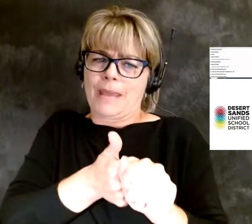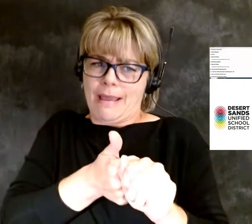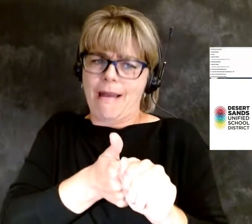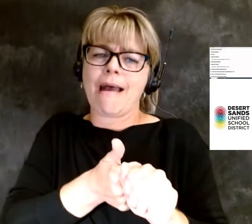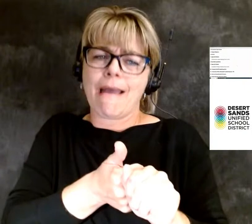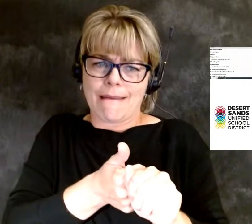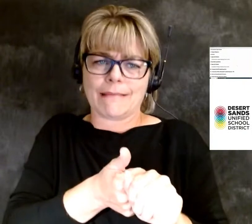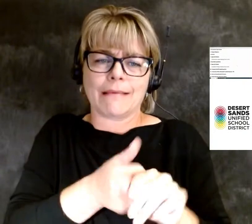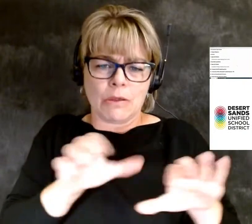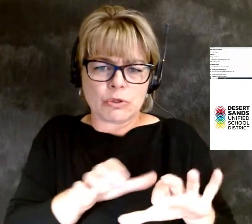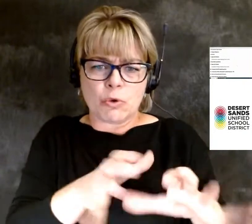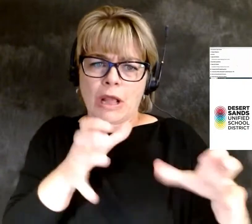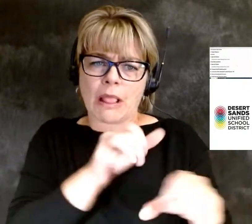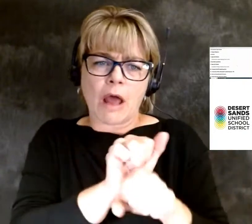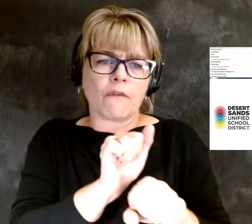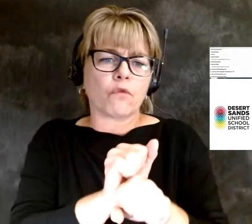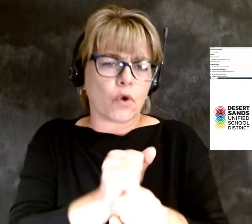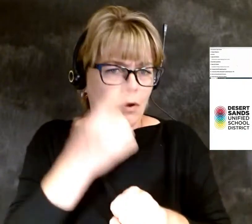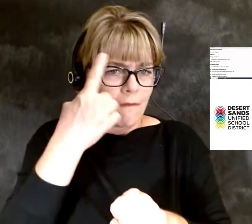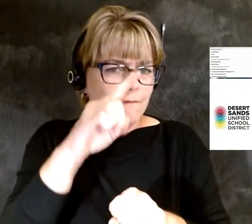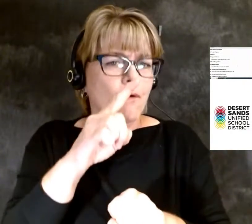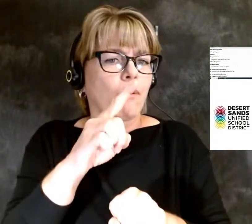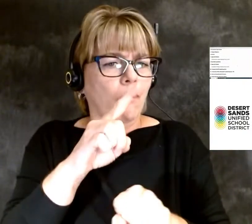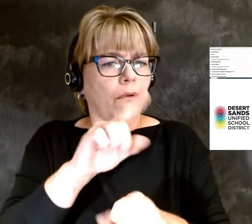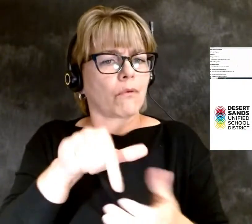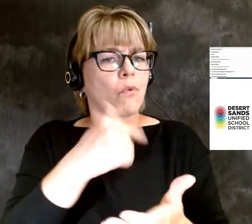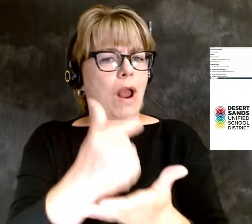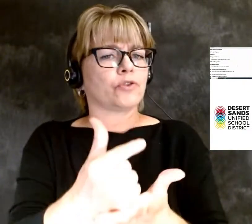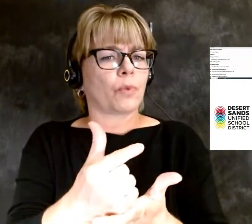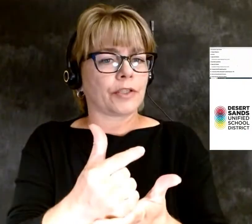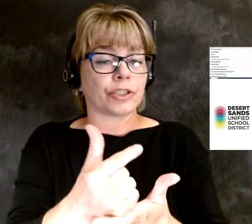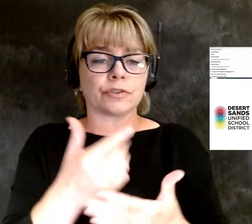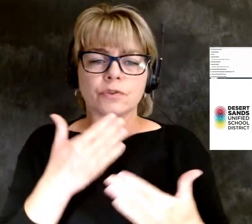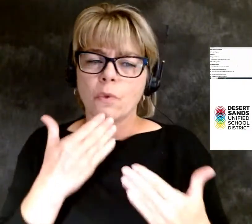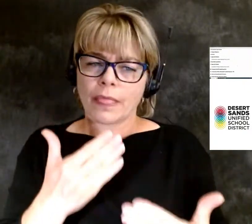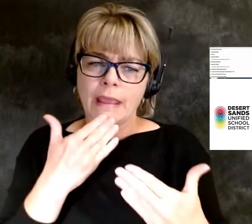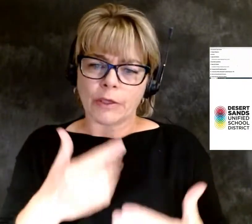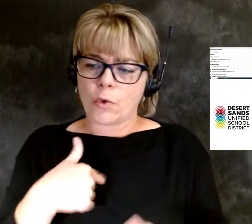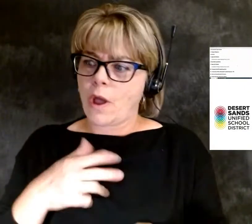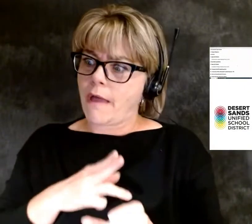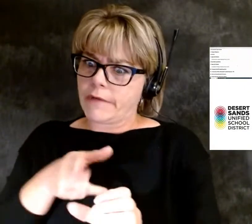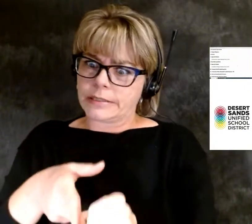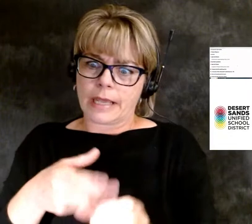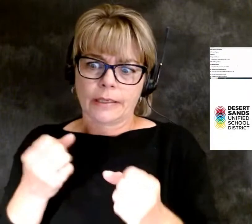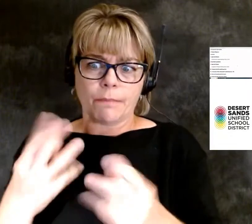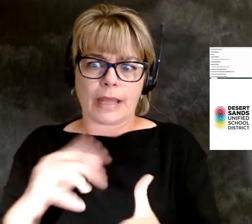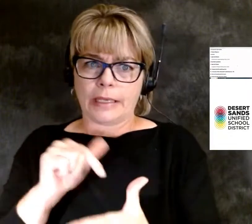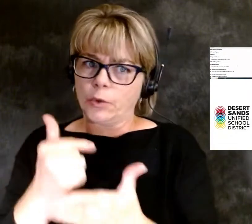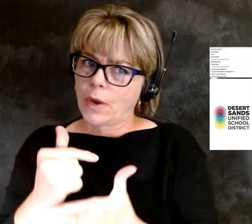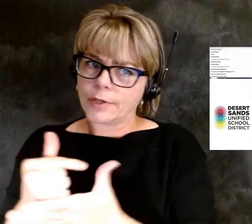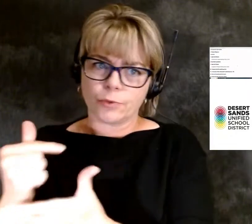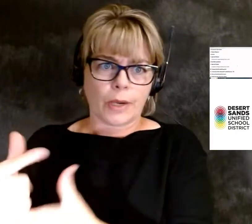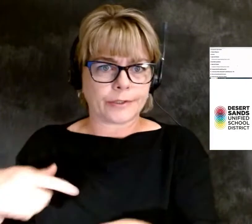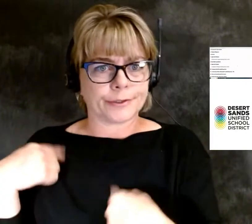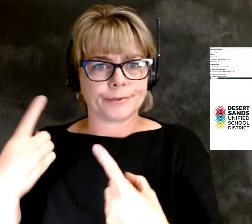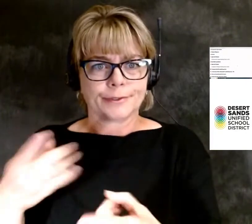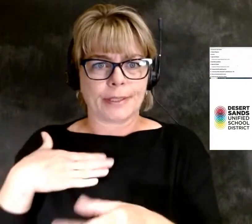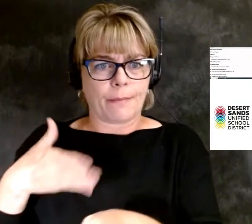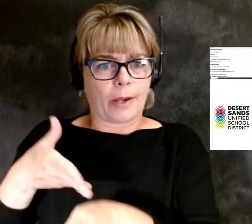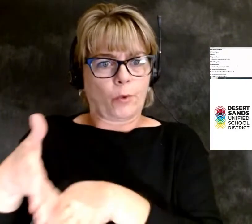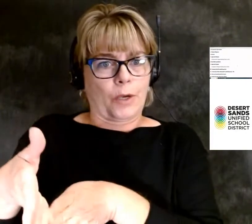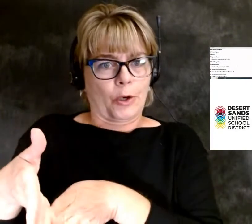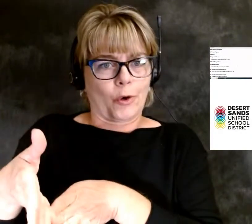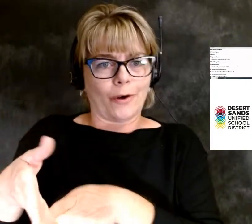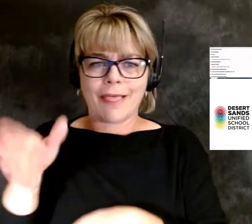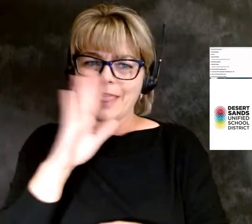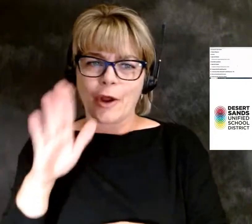off. And I just want to say thank you to them. Having attended many graduations in my career, I know they're never